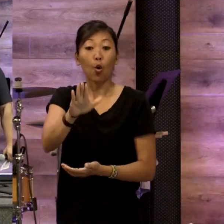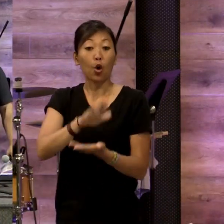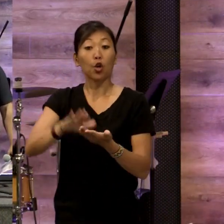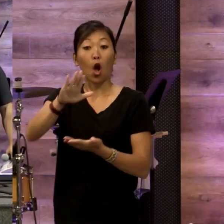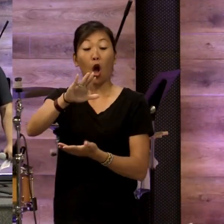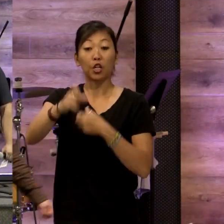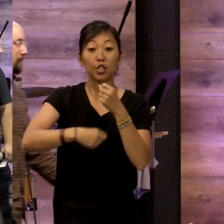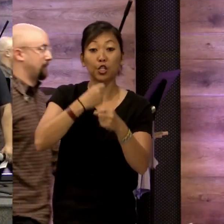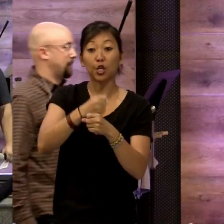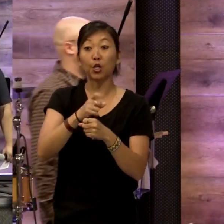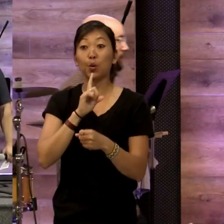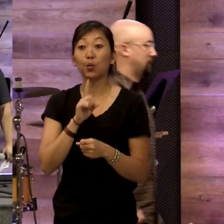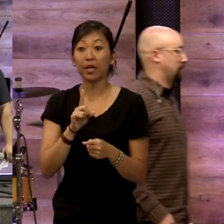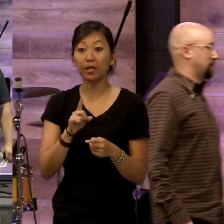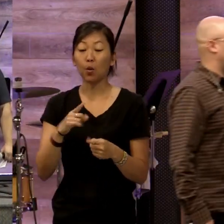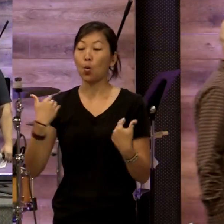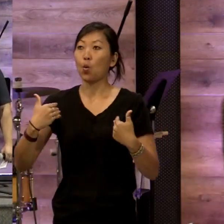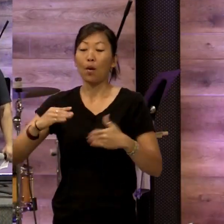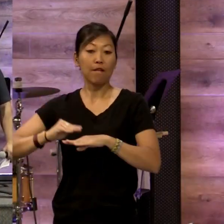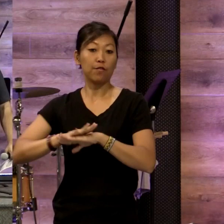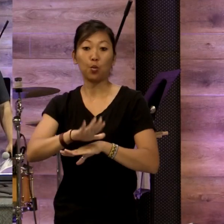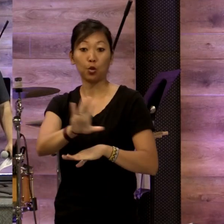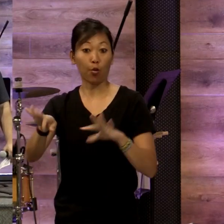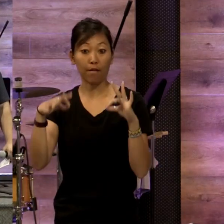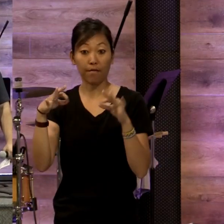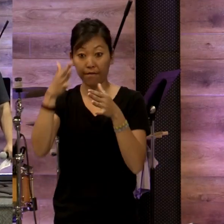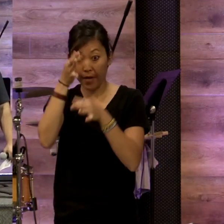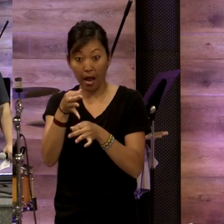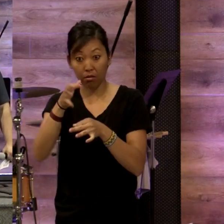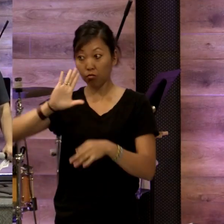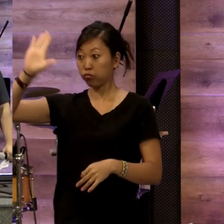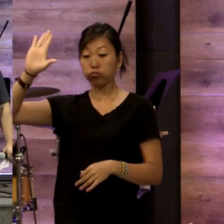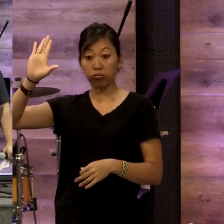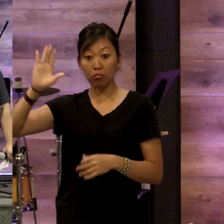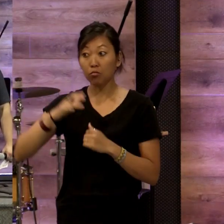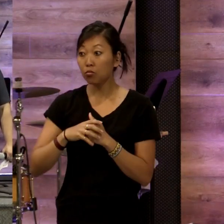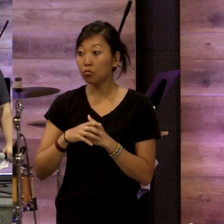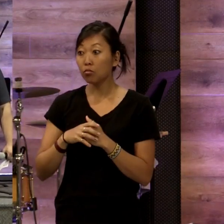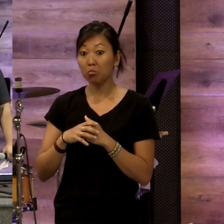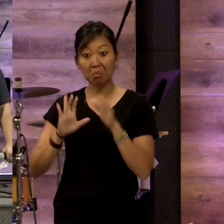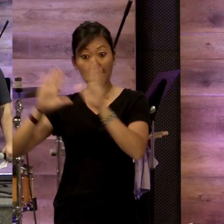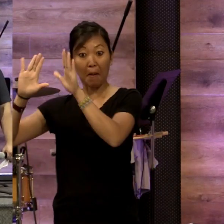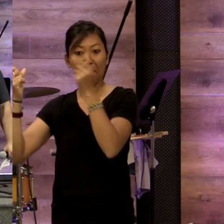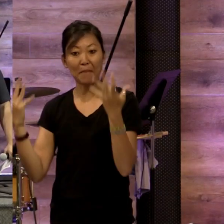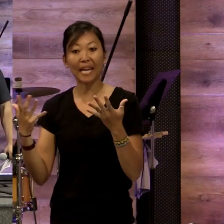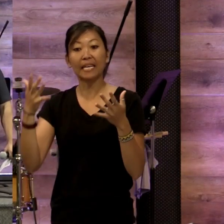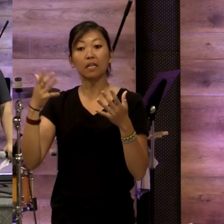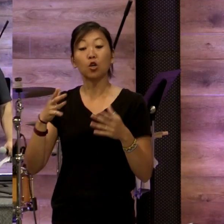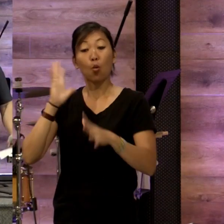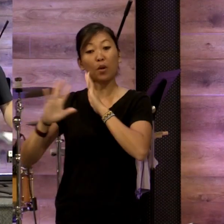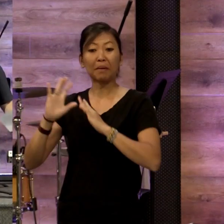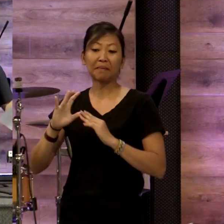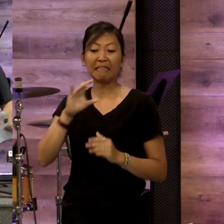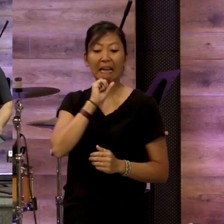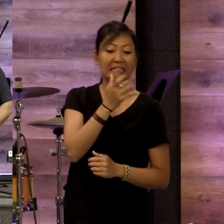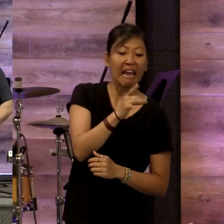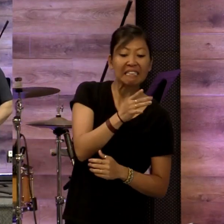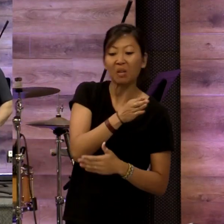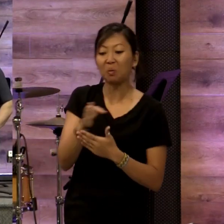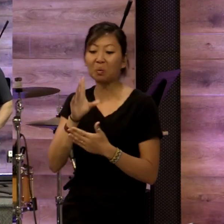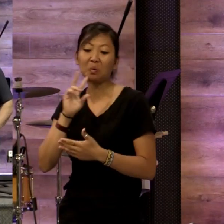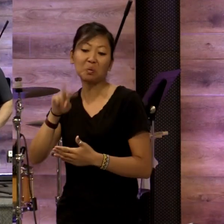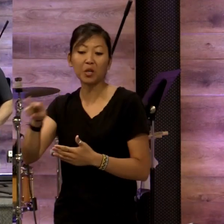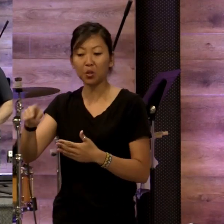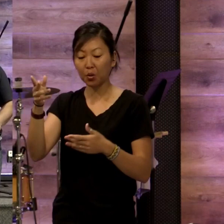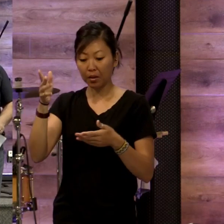were incredibly formative in your faith? That's a big number. That's a lot. See, it's such a